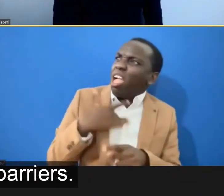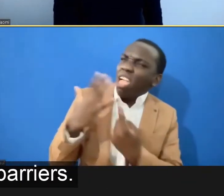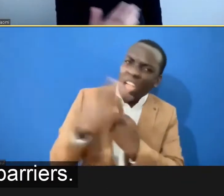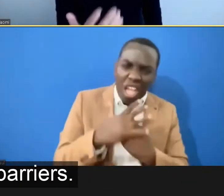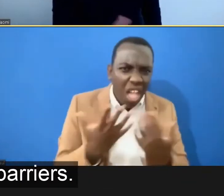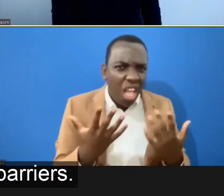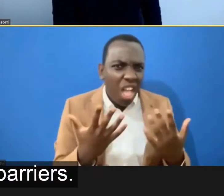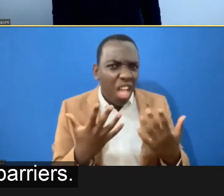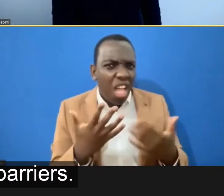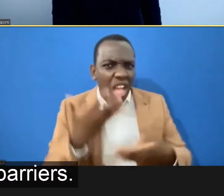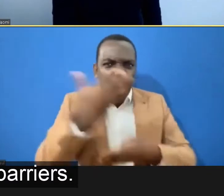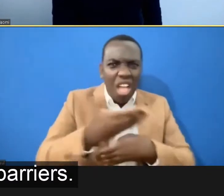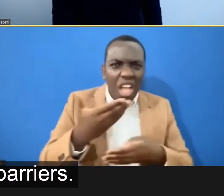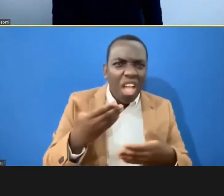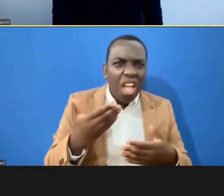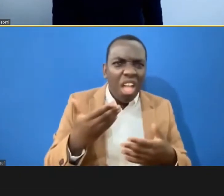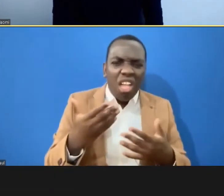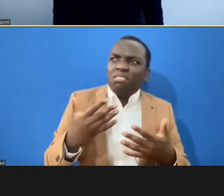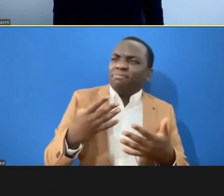creates barriers.